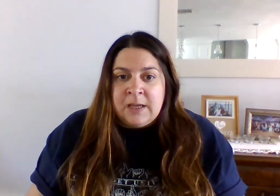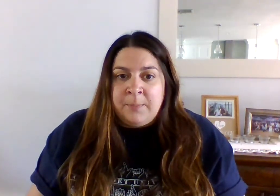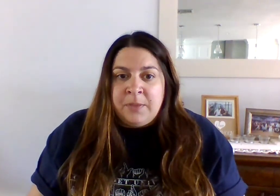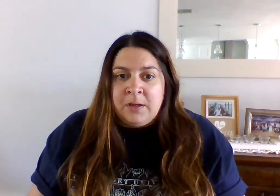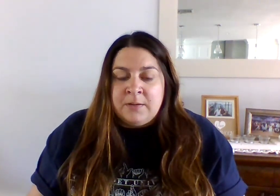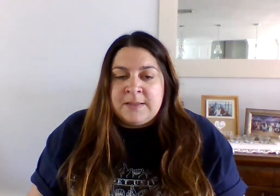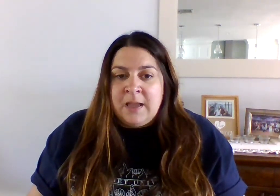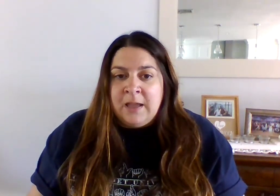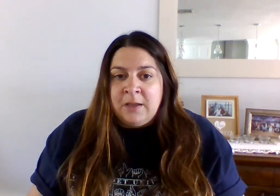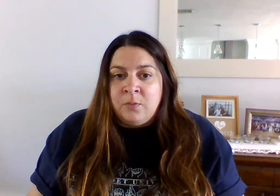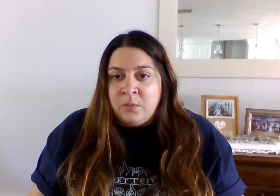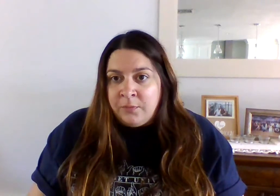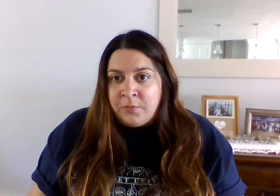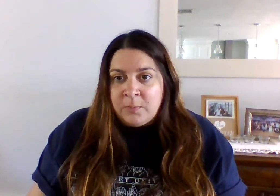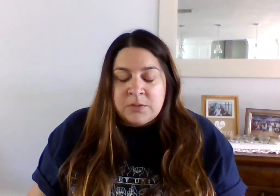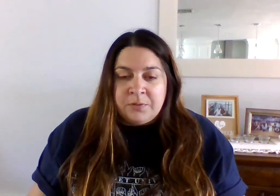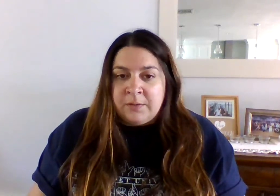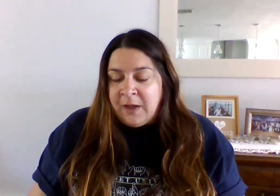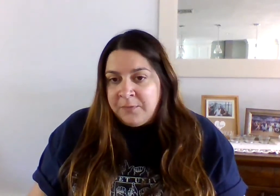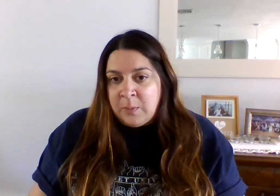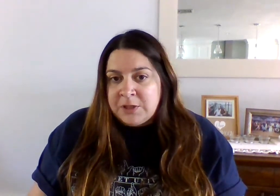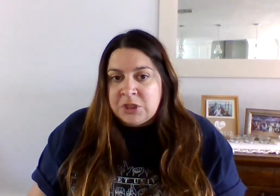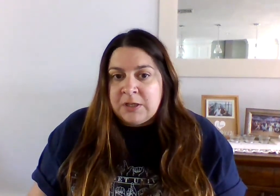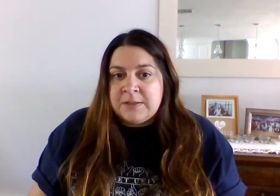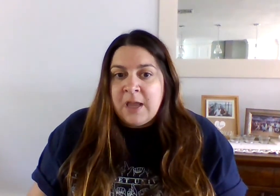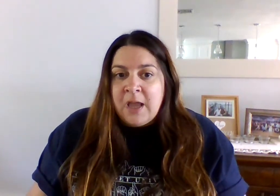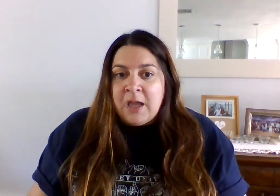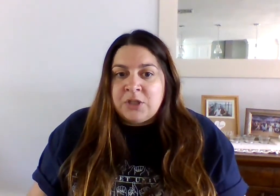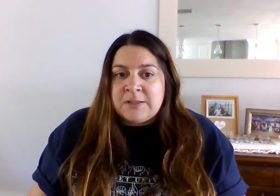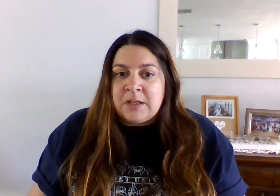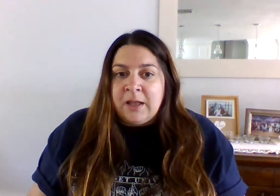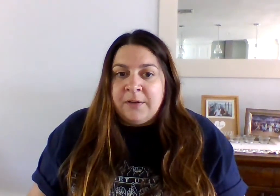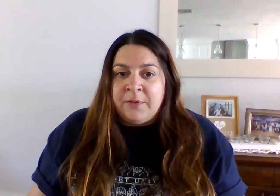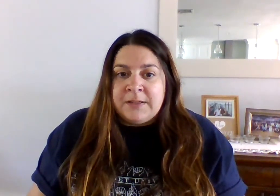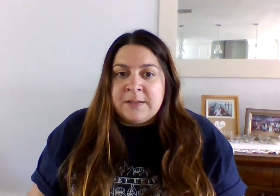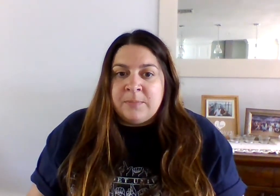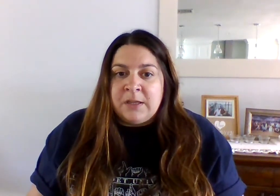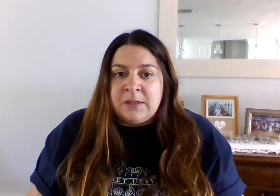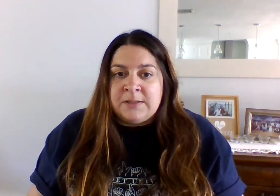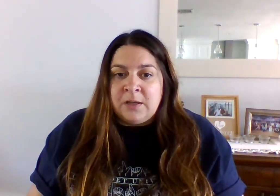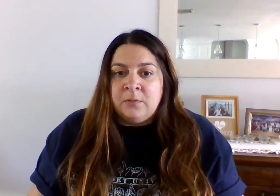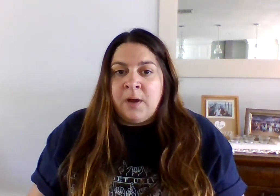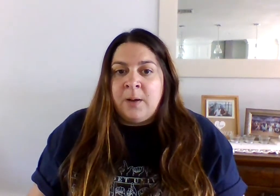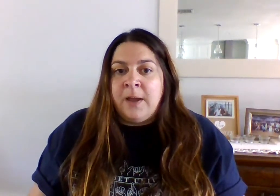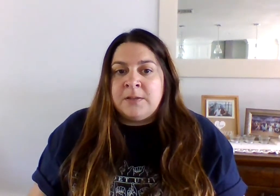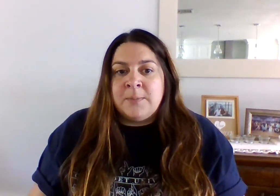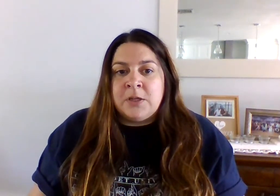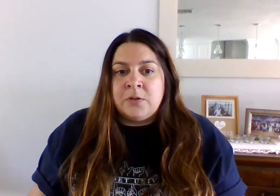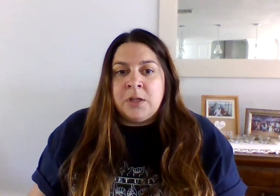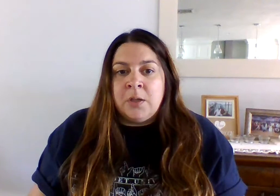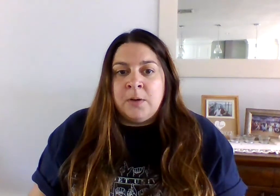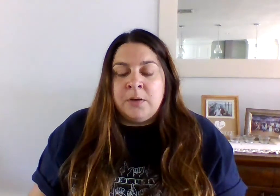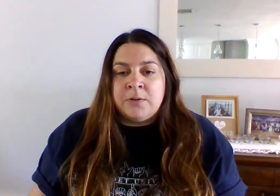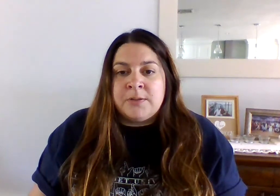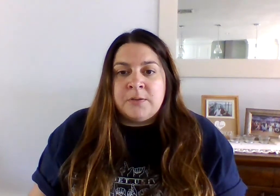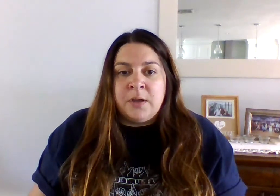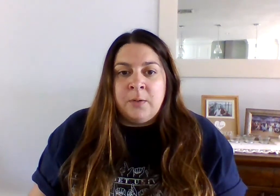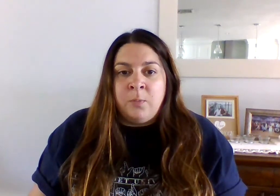top. There's a Google form. It's only 5 questions. It's just to clarify some things that you read about to make sure that you understood what